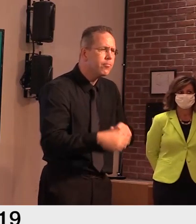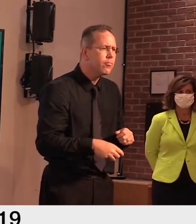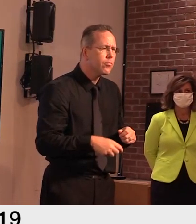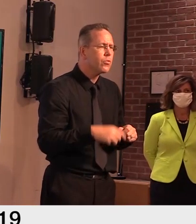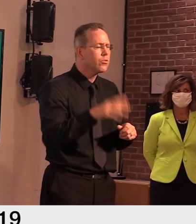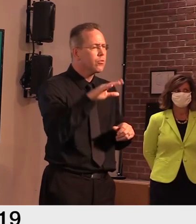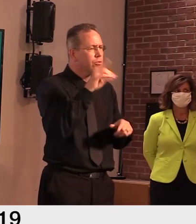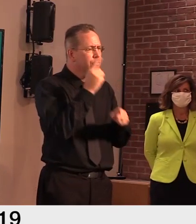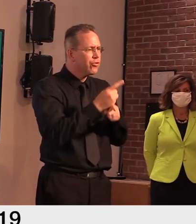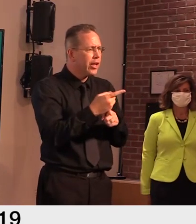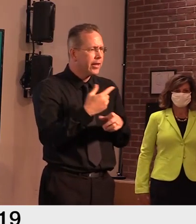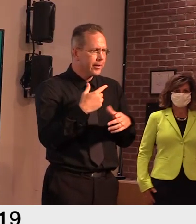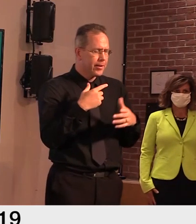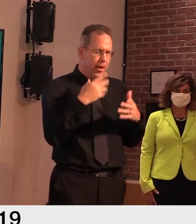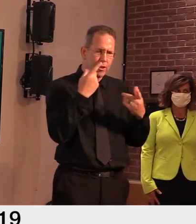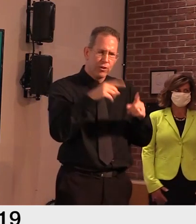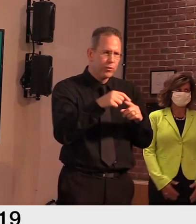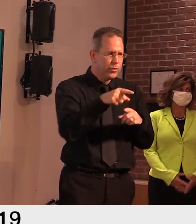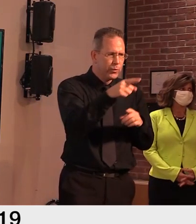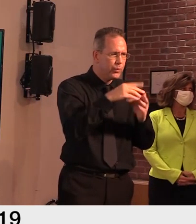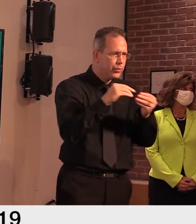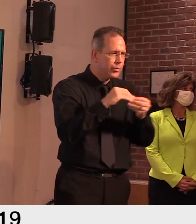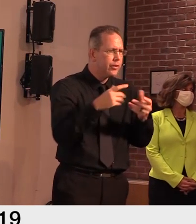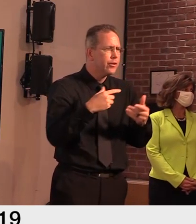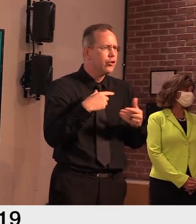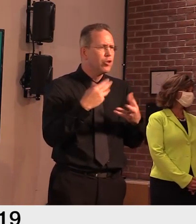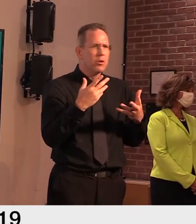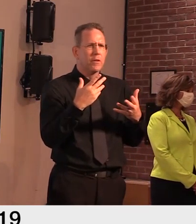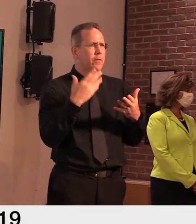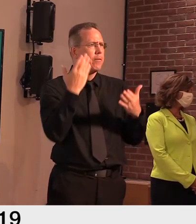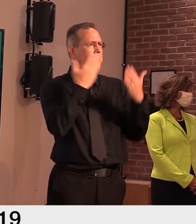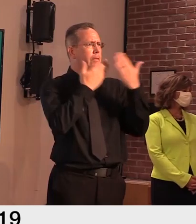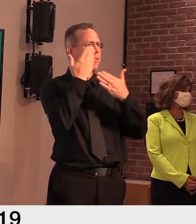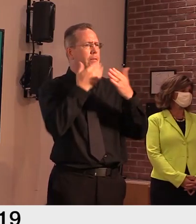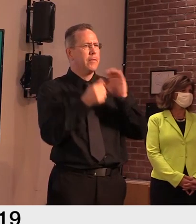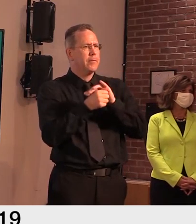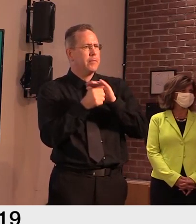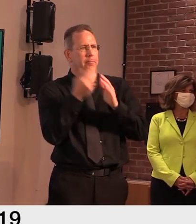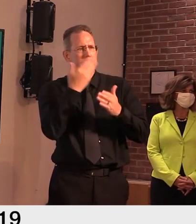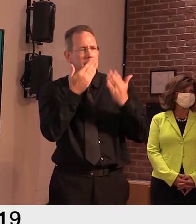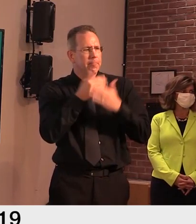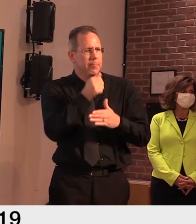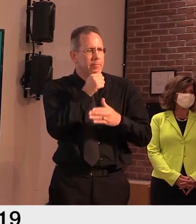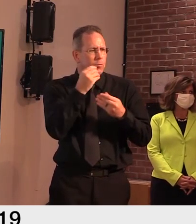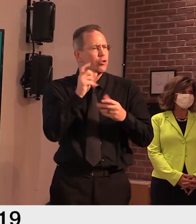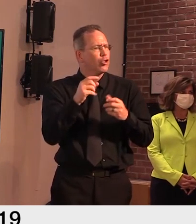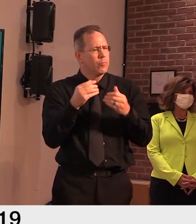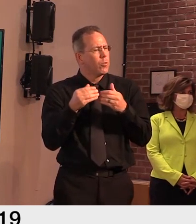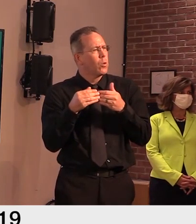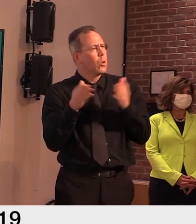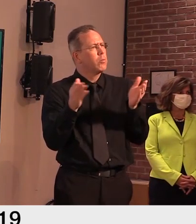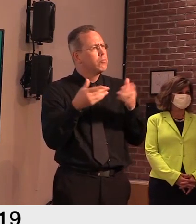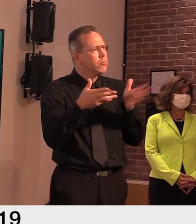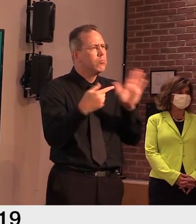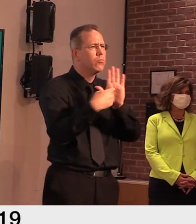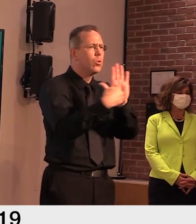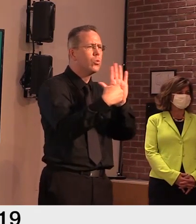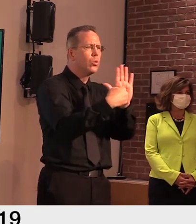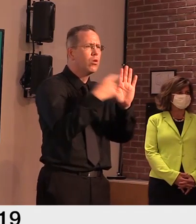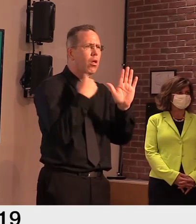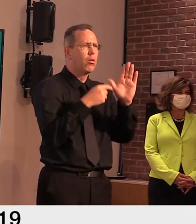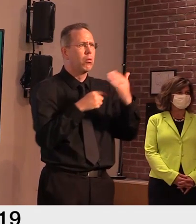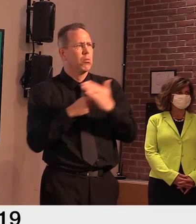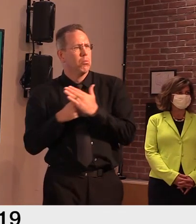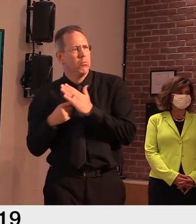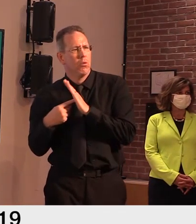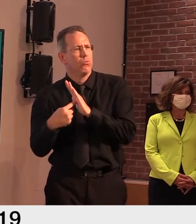So it's not as easy as flipping a light switch on or off. It's something that requires a dimmer switch, and it's going to take a little while to